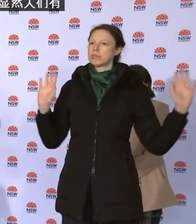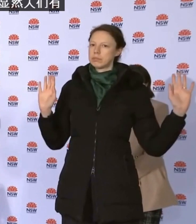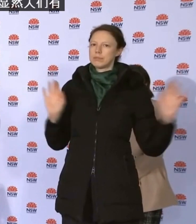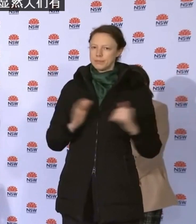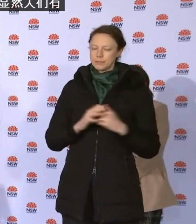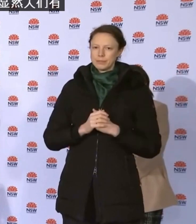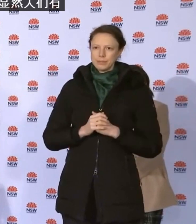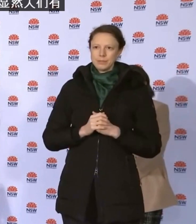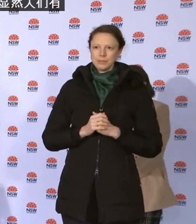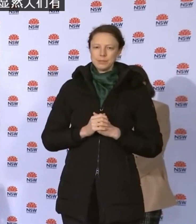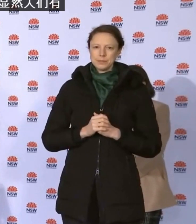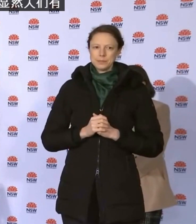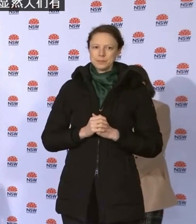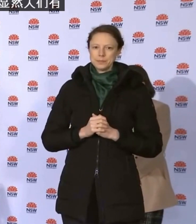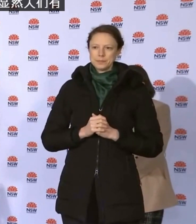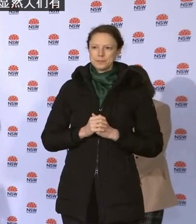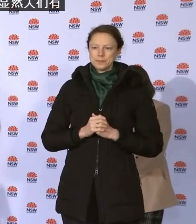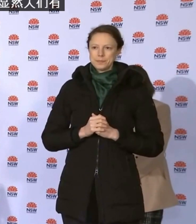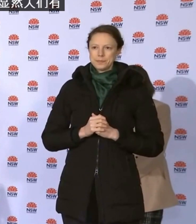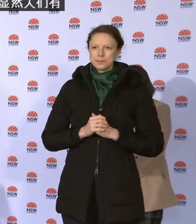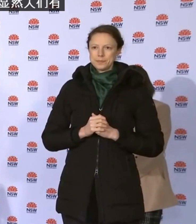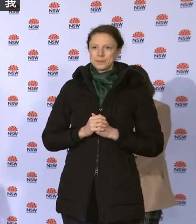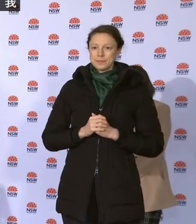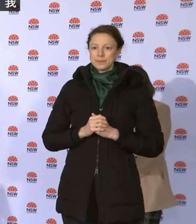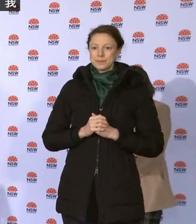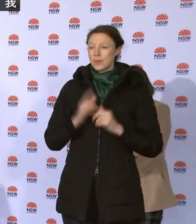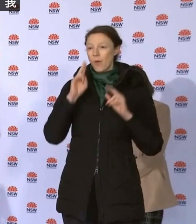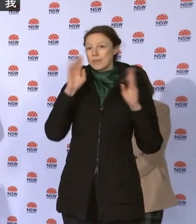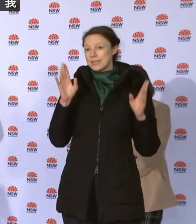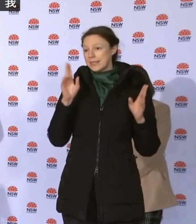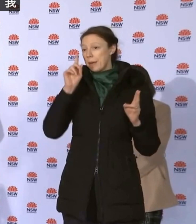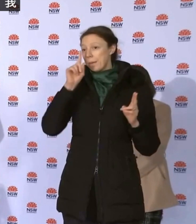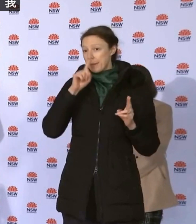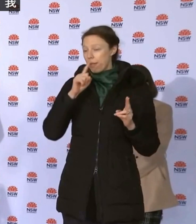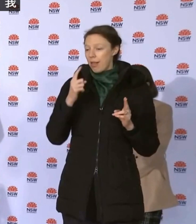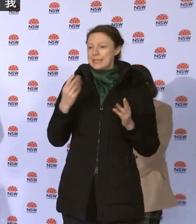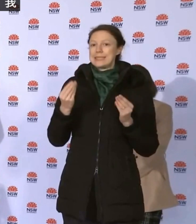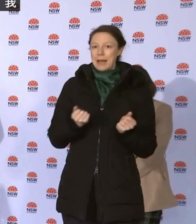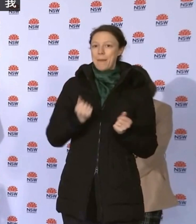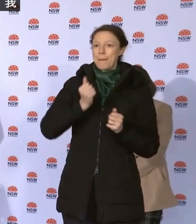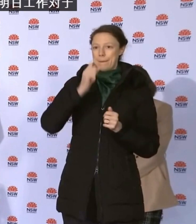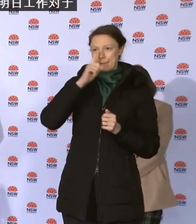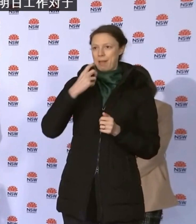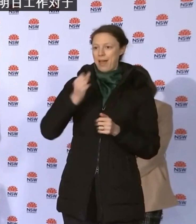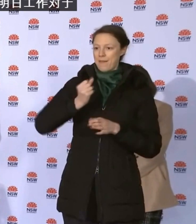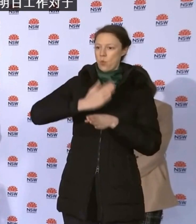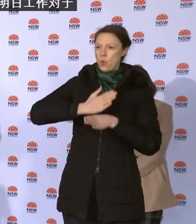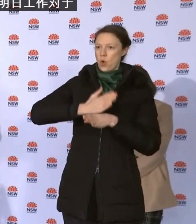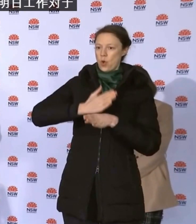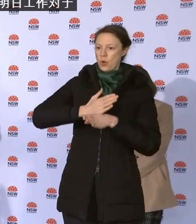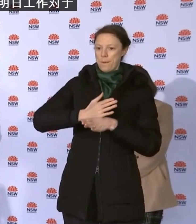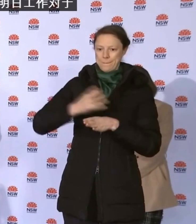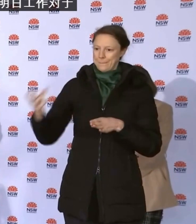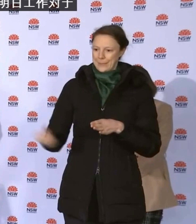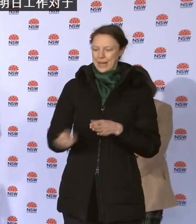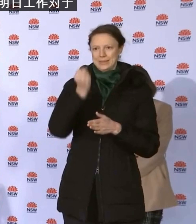else that would pose a risk. Obviously, there are essential work. There is work, and I shouldn't use that term